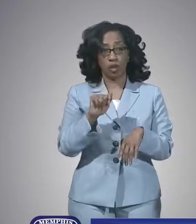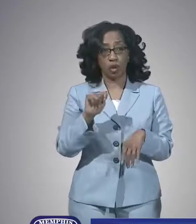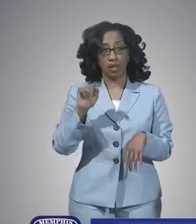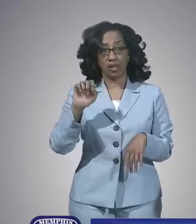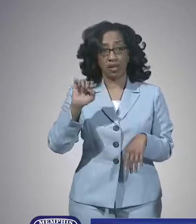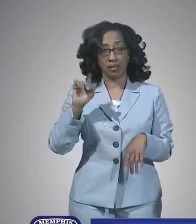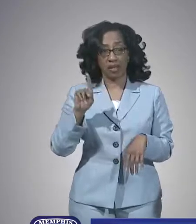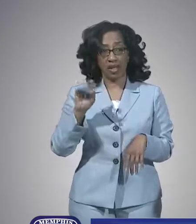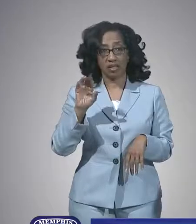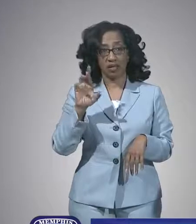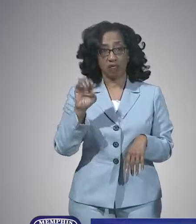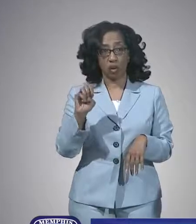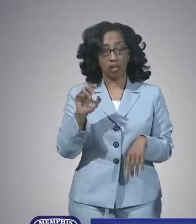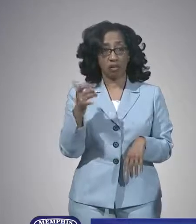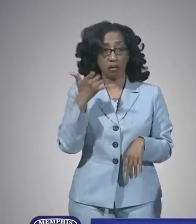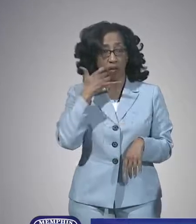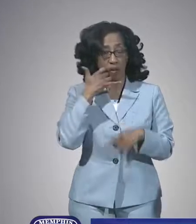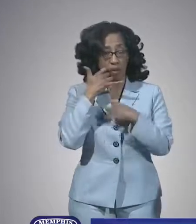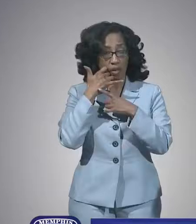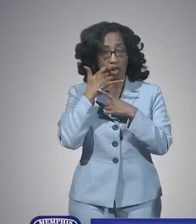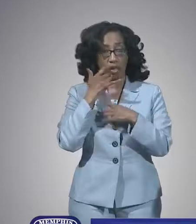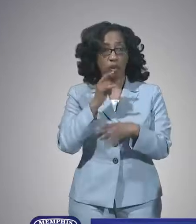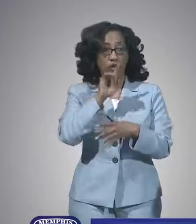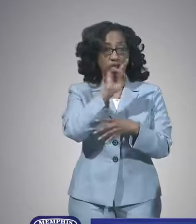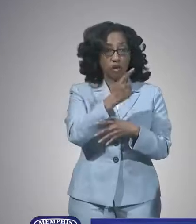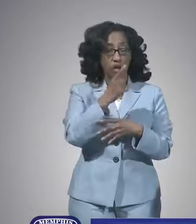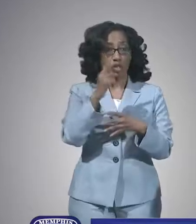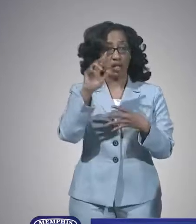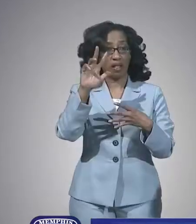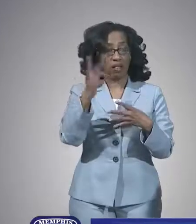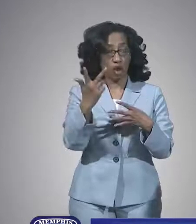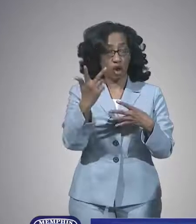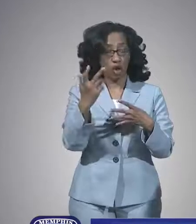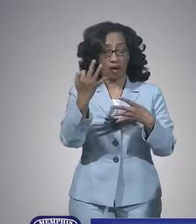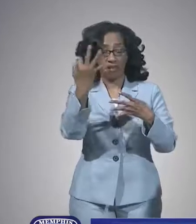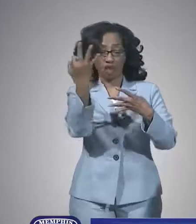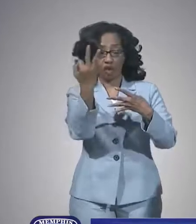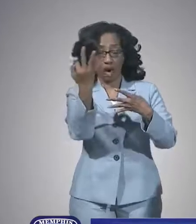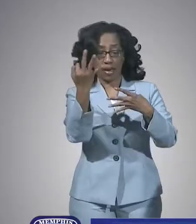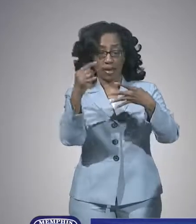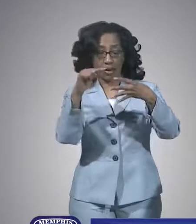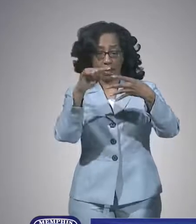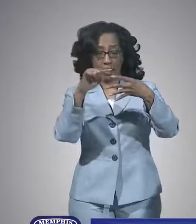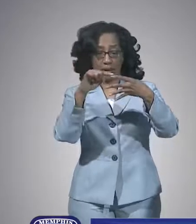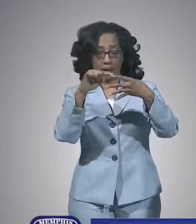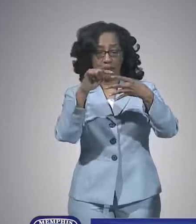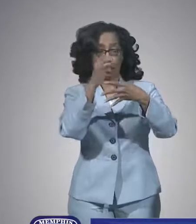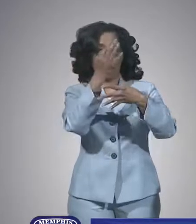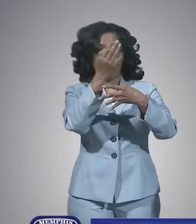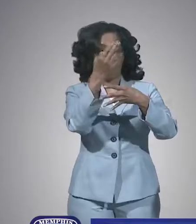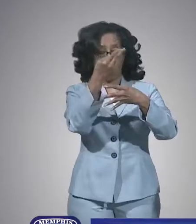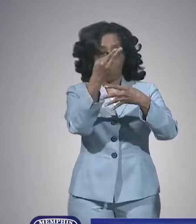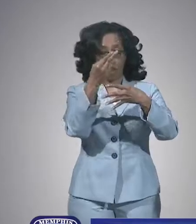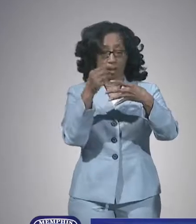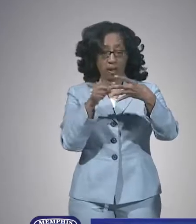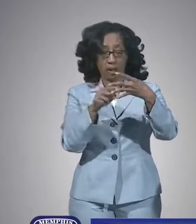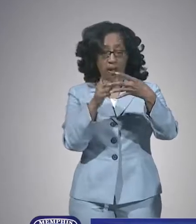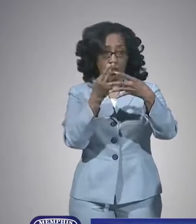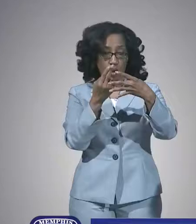will be having those calls on the first and third Fridays. All of this is subject to change if